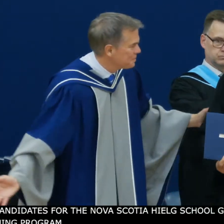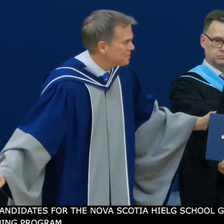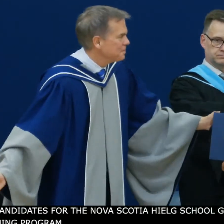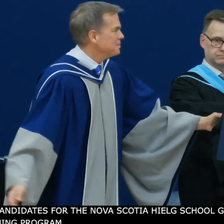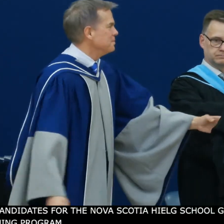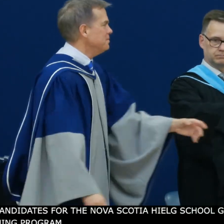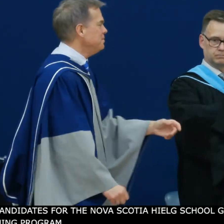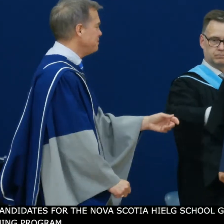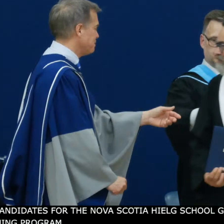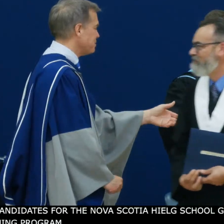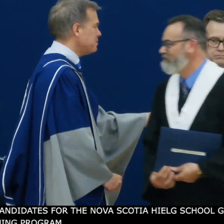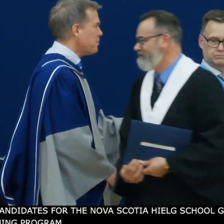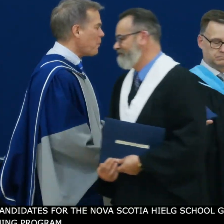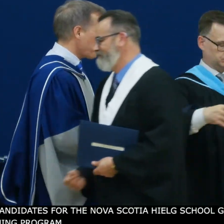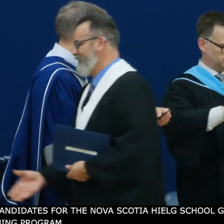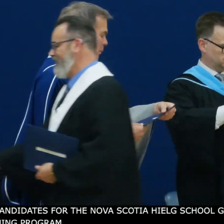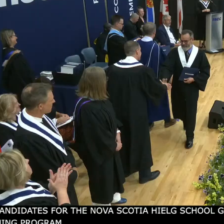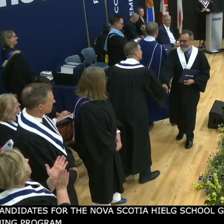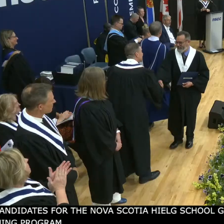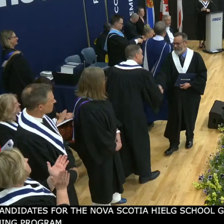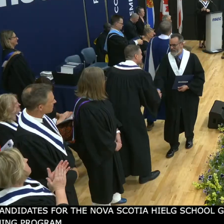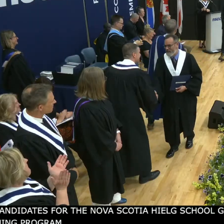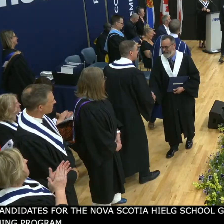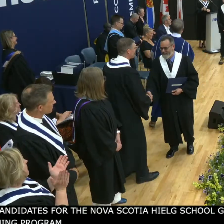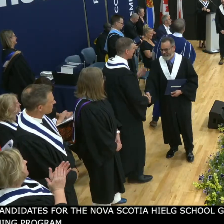David Cormier.